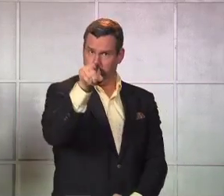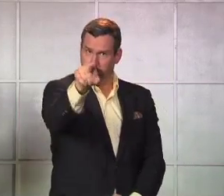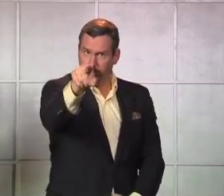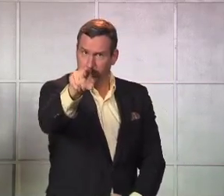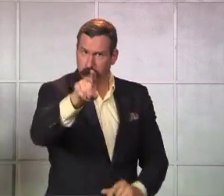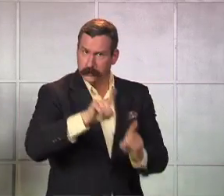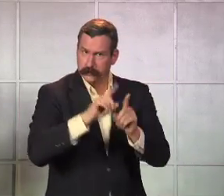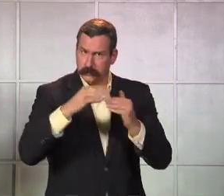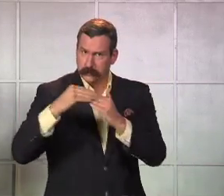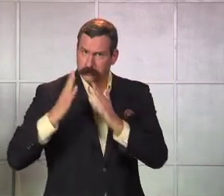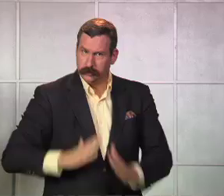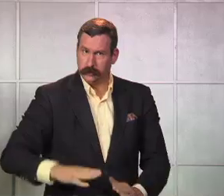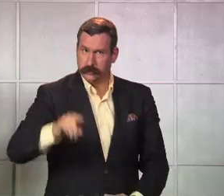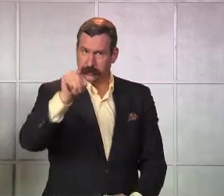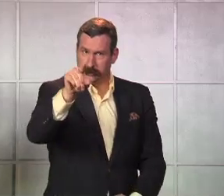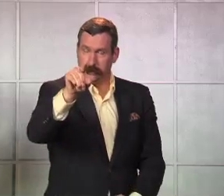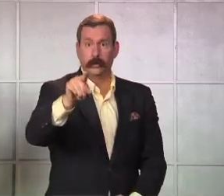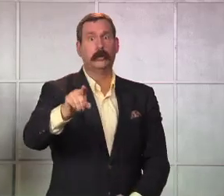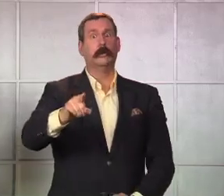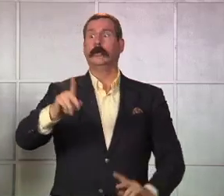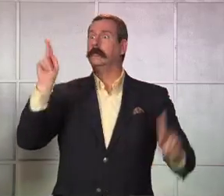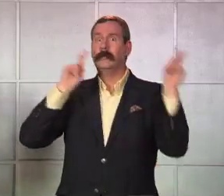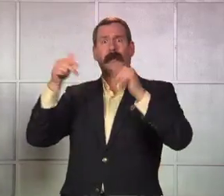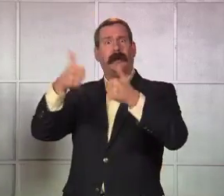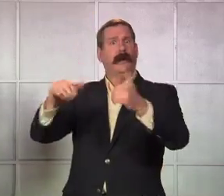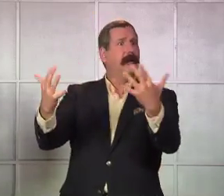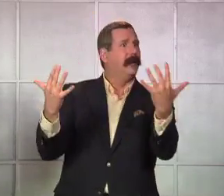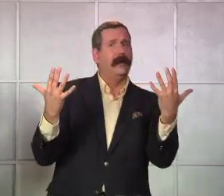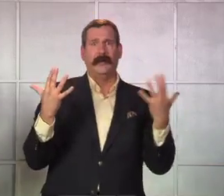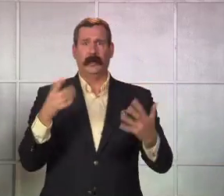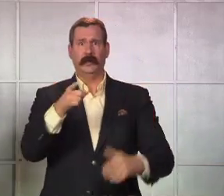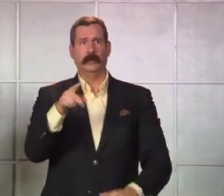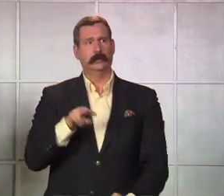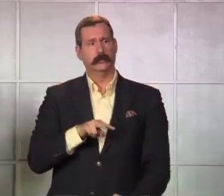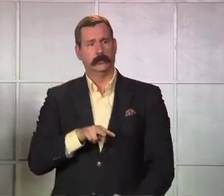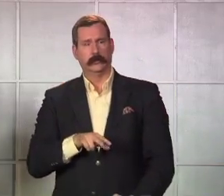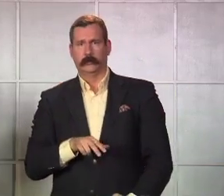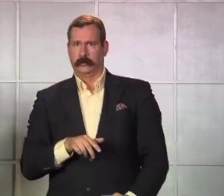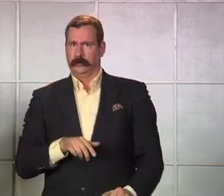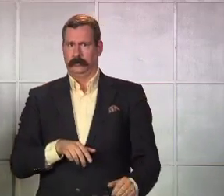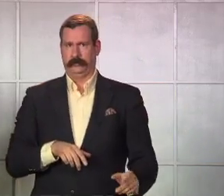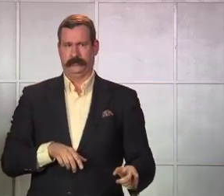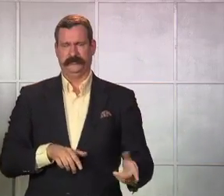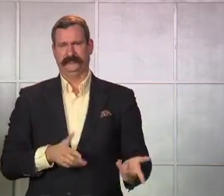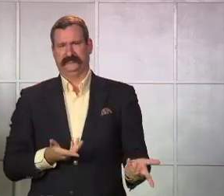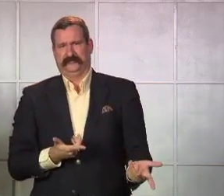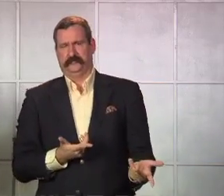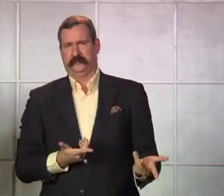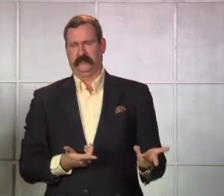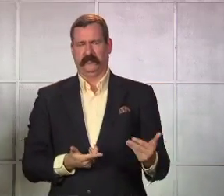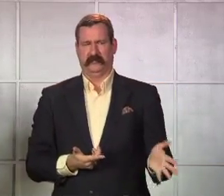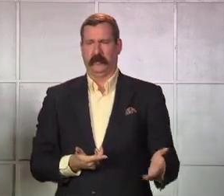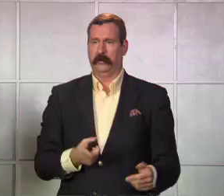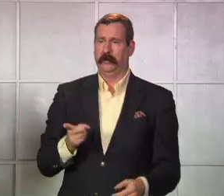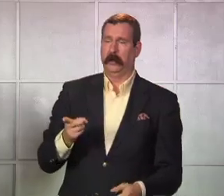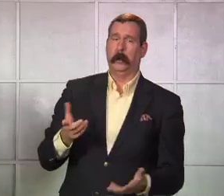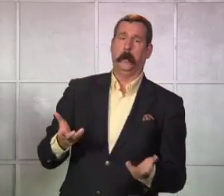were rich or poor, important or unimportant. As a leader, you should follow Jesus' example in establishing relationships with all kinds of